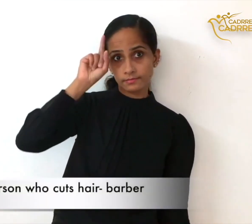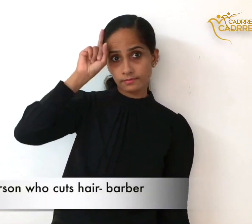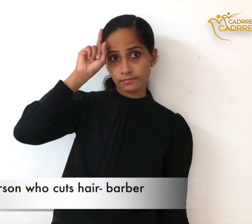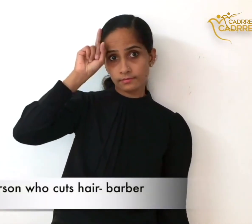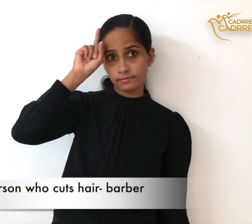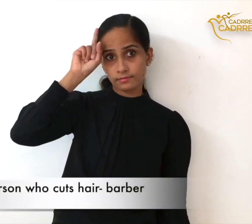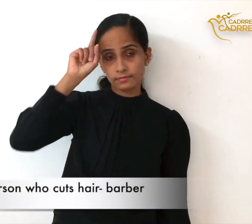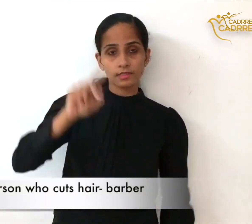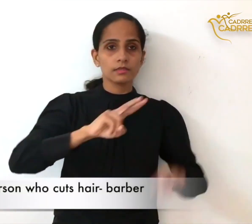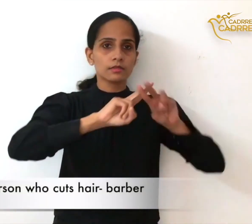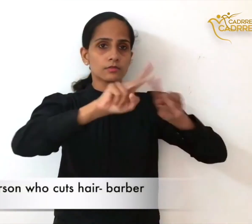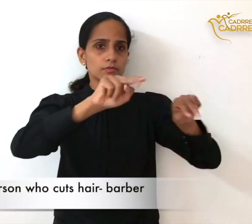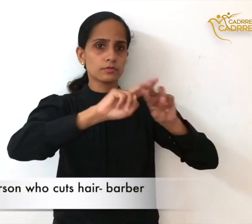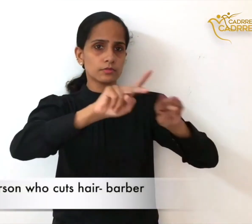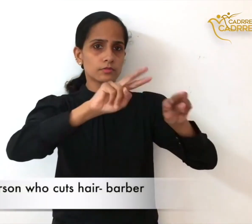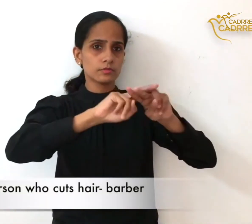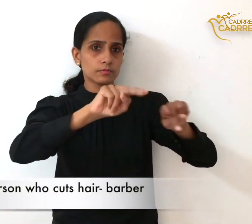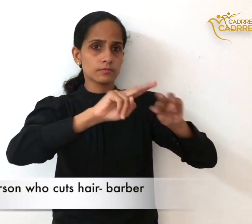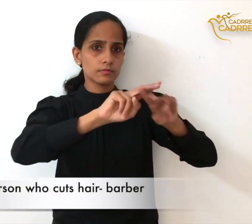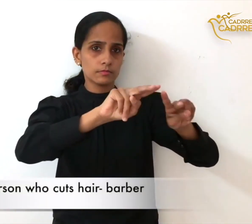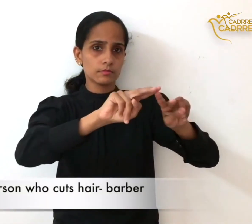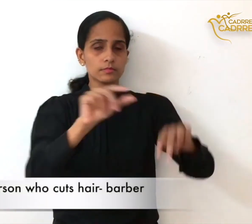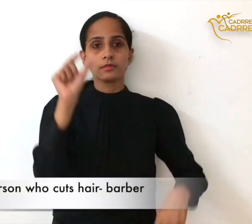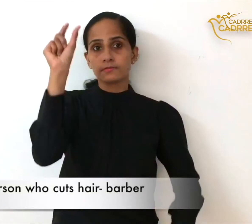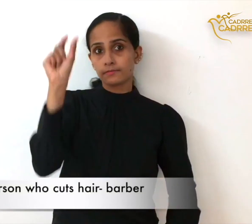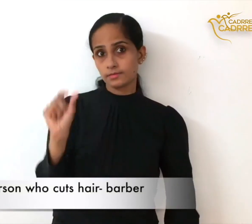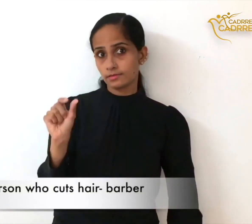Person who cuts hair, barber.